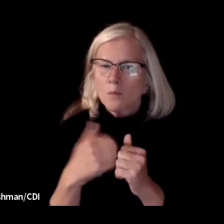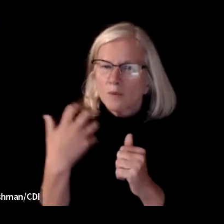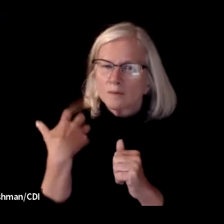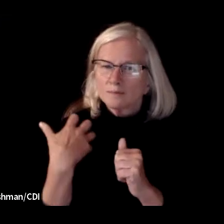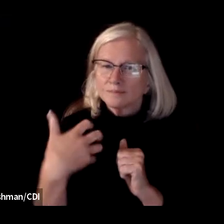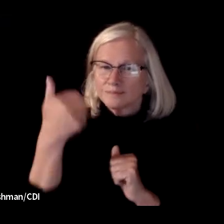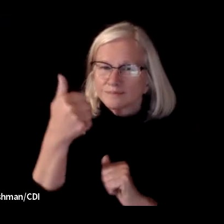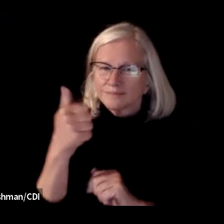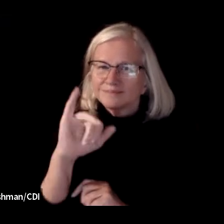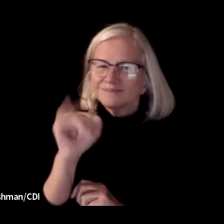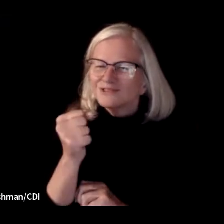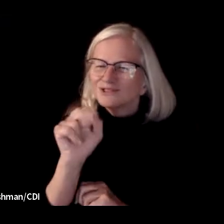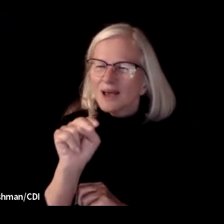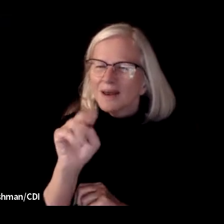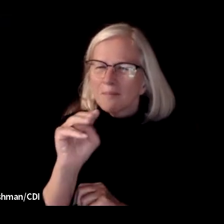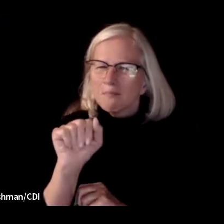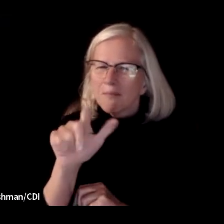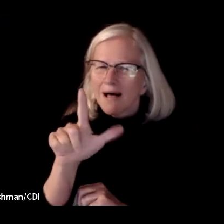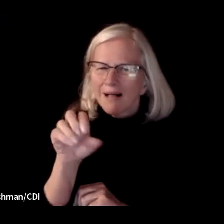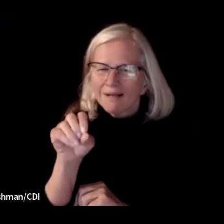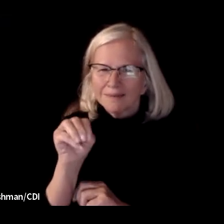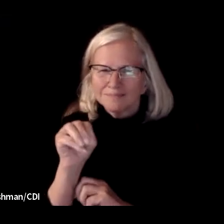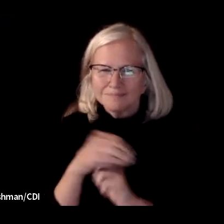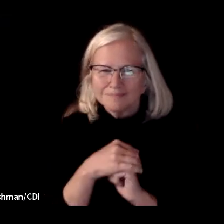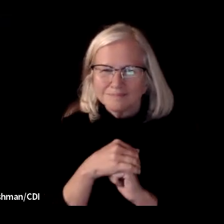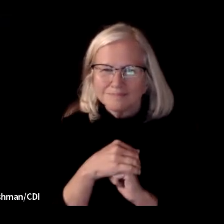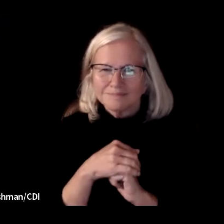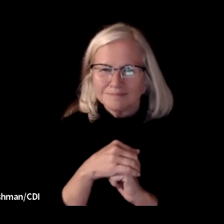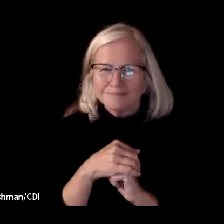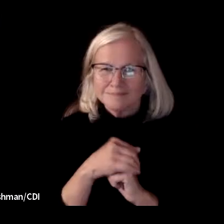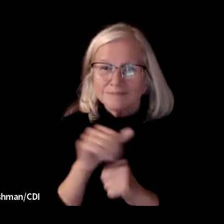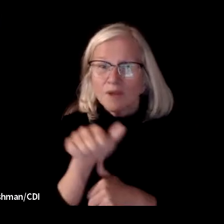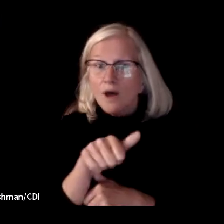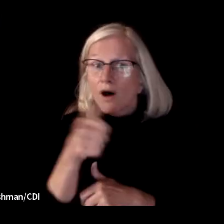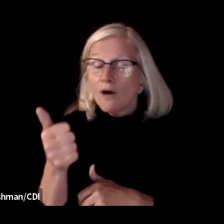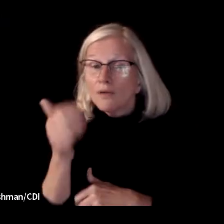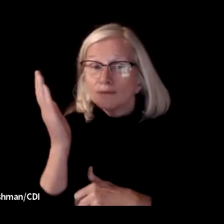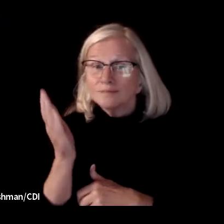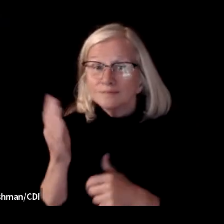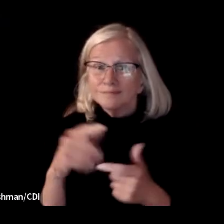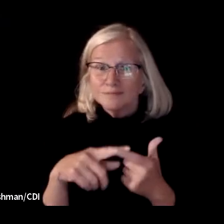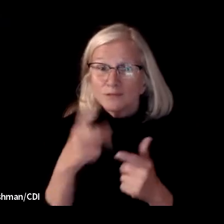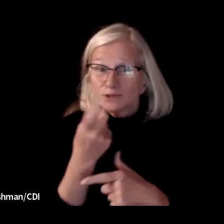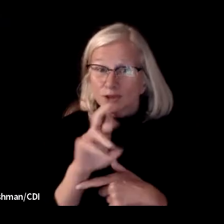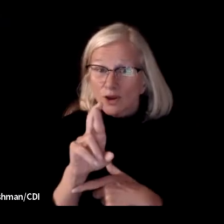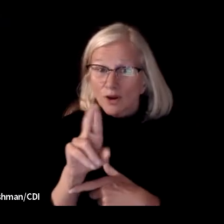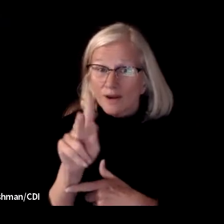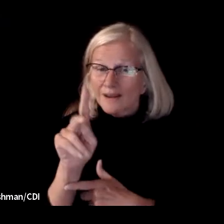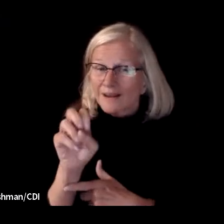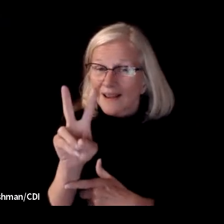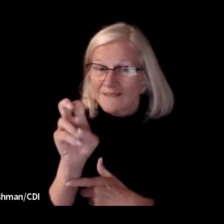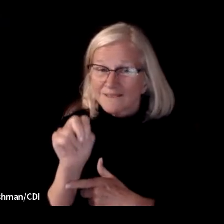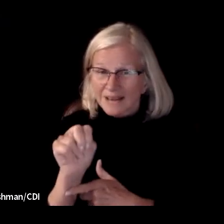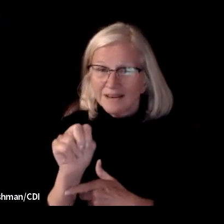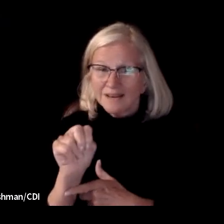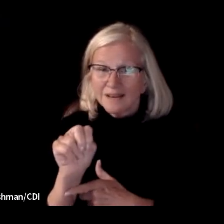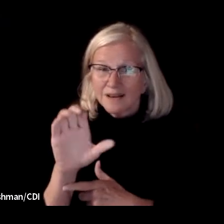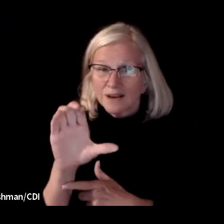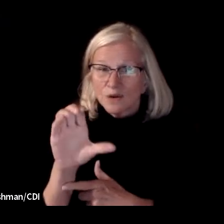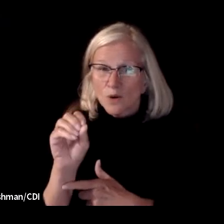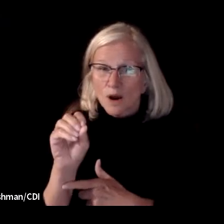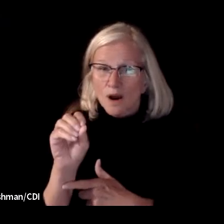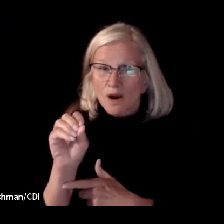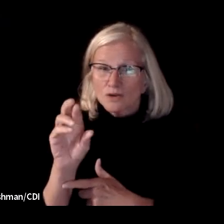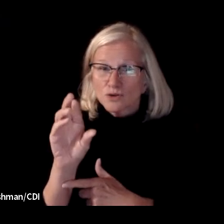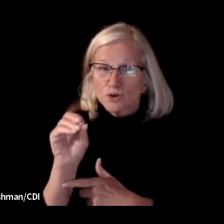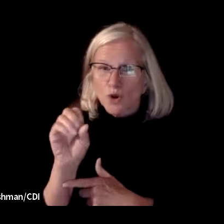guests on today's call, including Dr. Kevin Croston, CEO of North Memorial Health, Rochelle H. Schultz, President and CEO